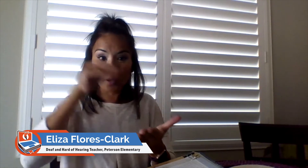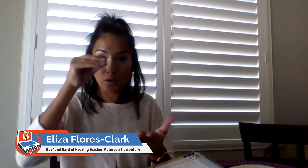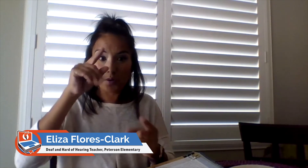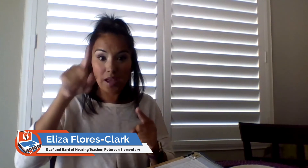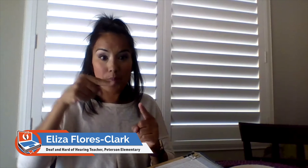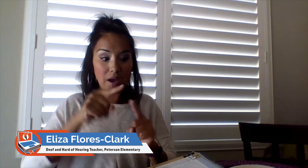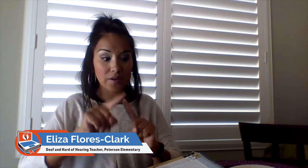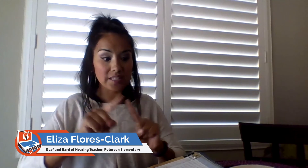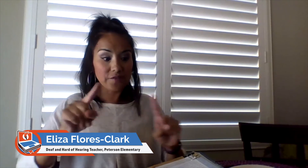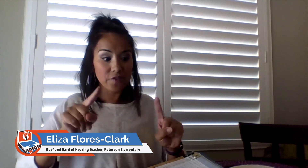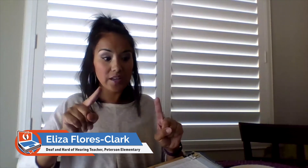learn about different.